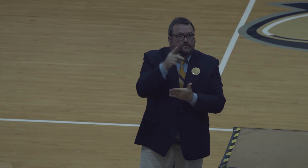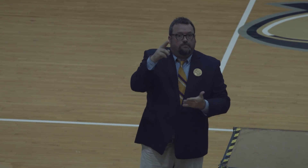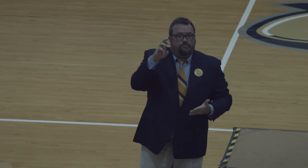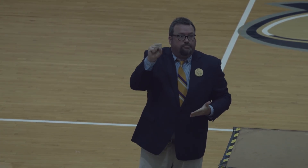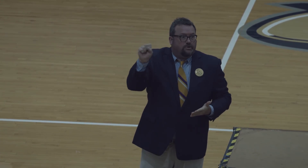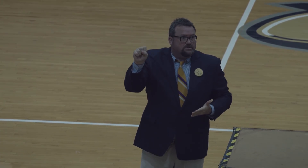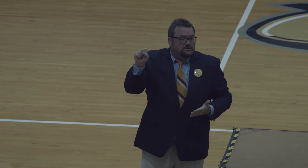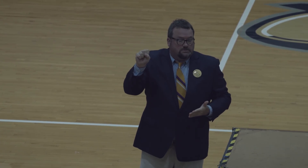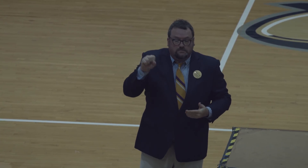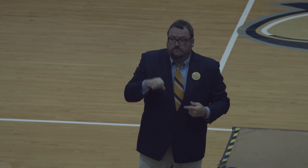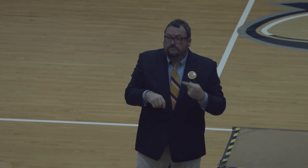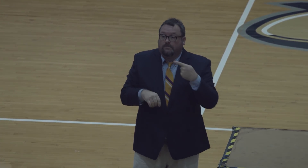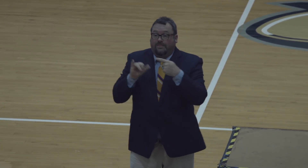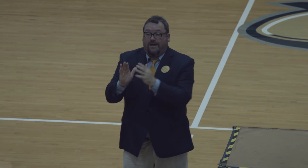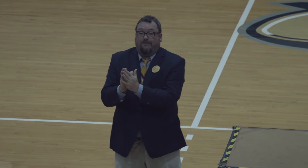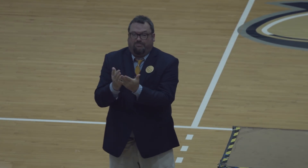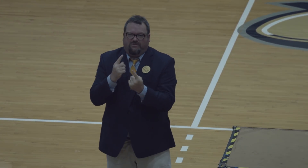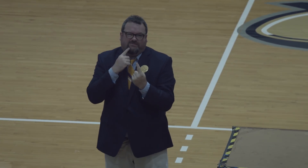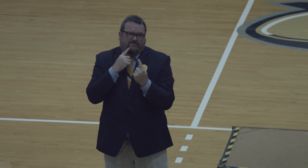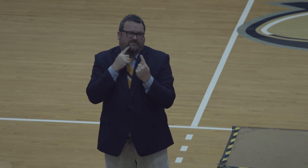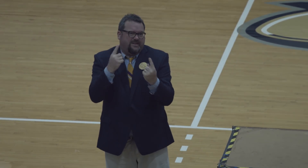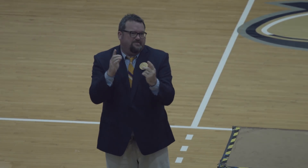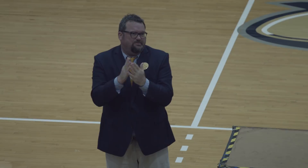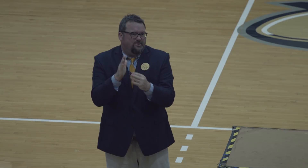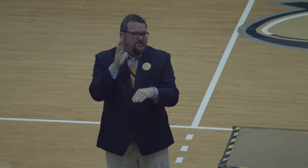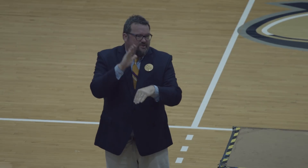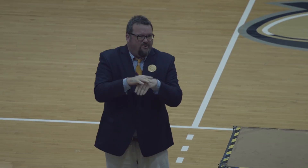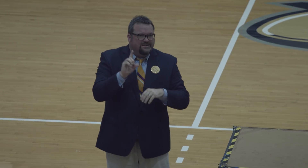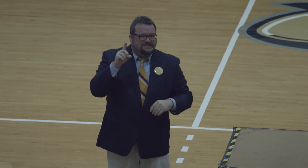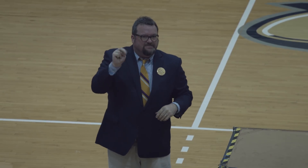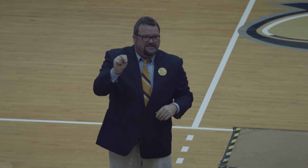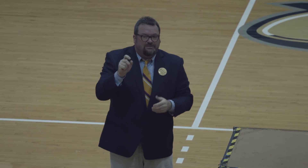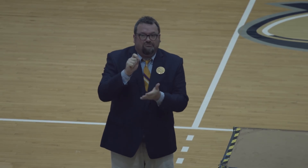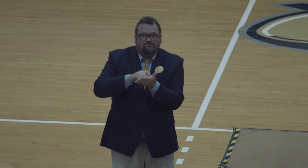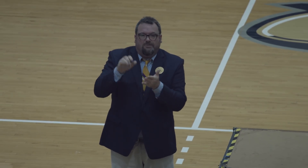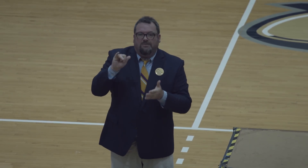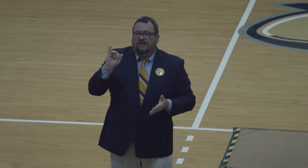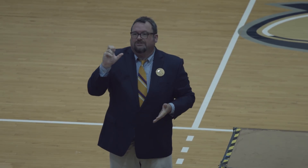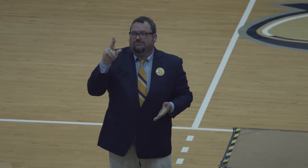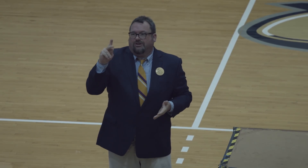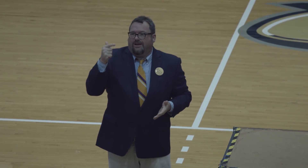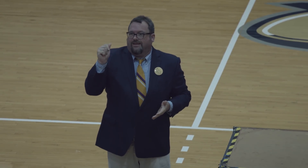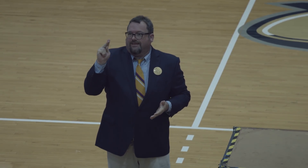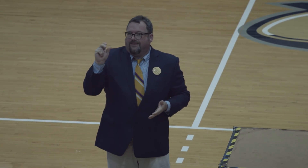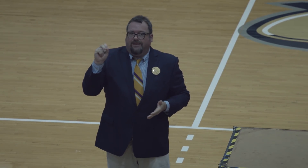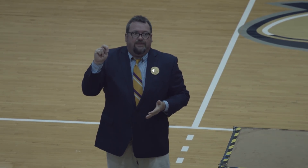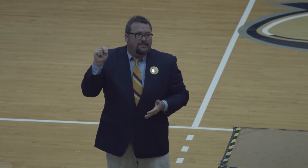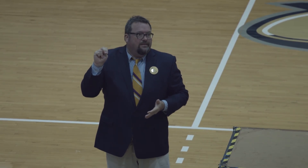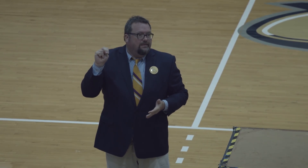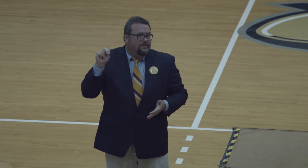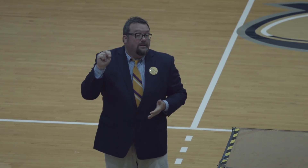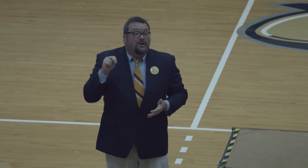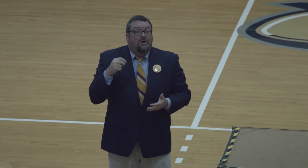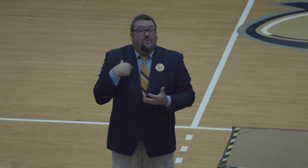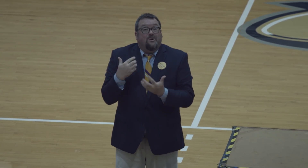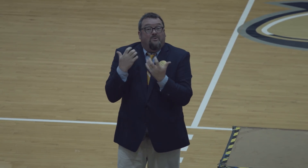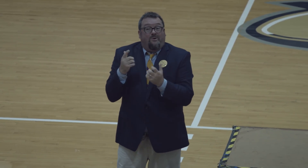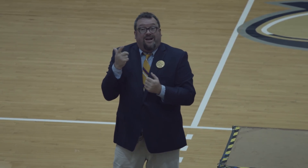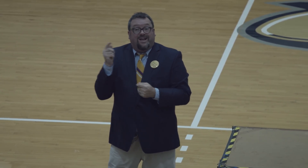here through Gallaudet University Press. Famed book on the Deaf President Now movement, authored by